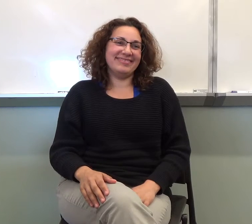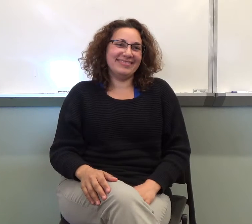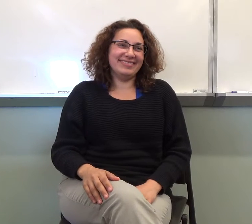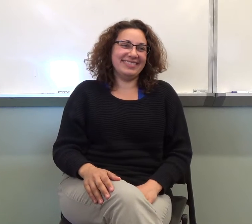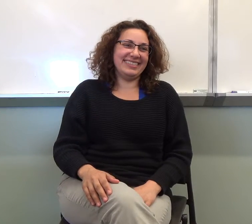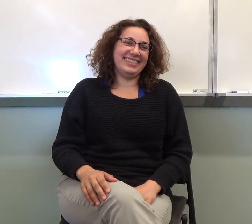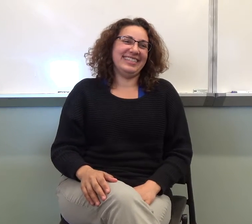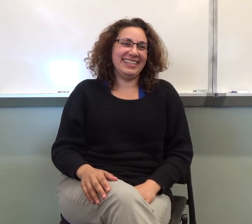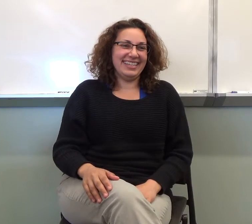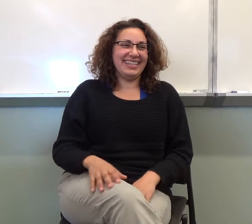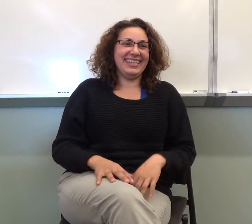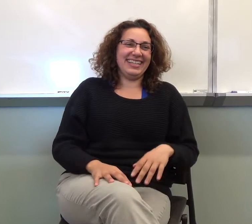Yeah, for support services.